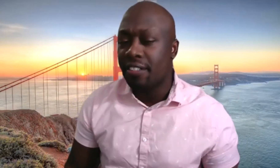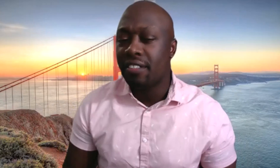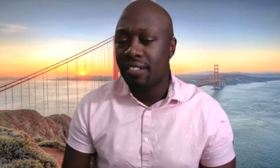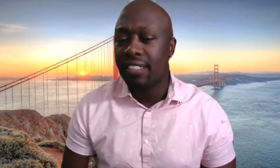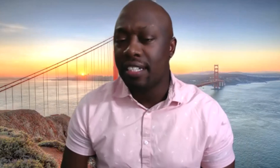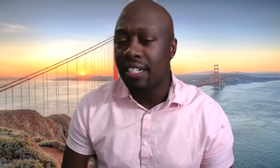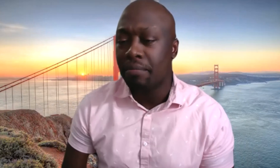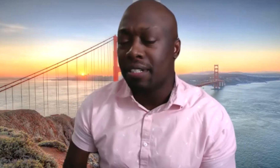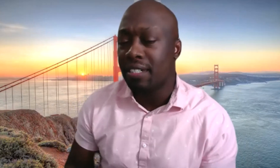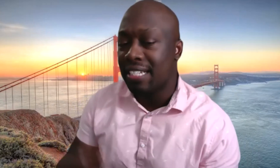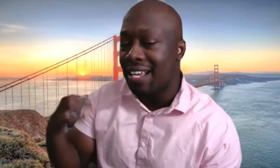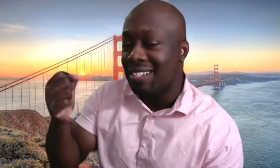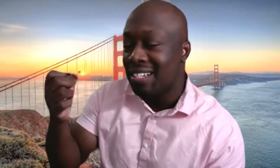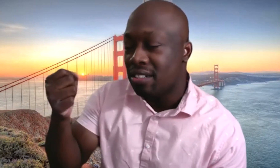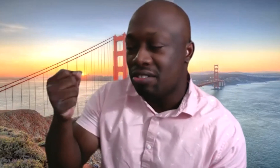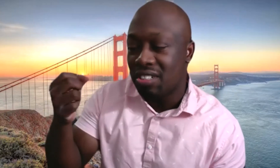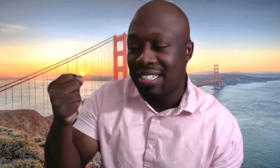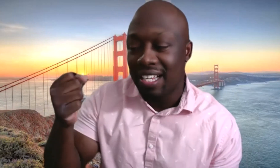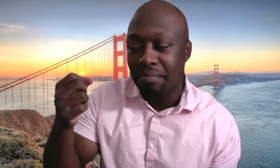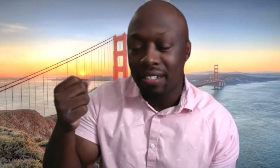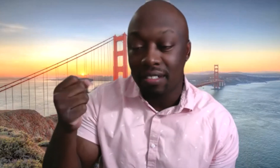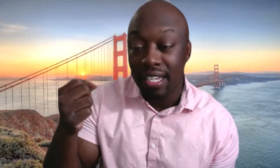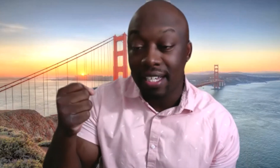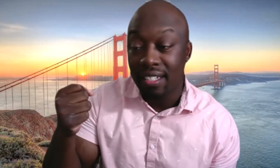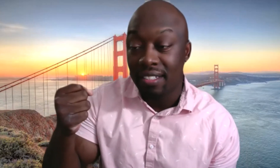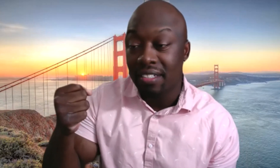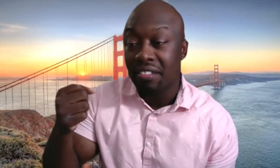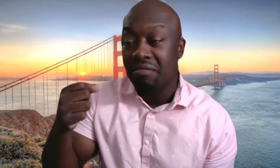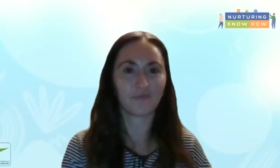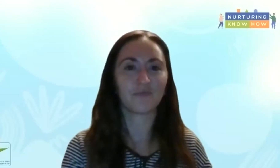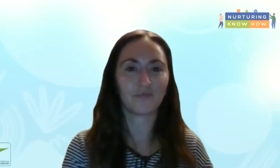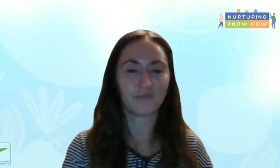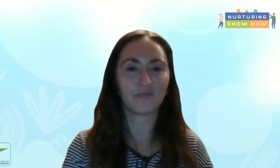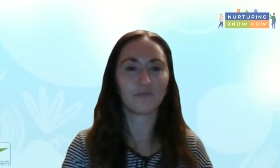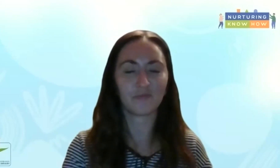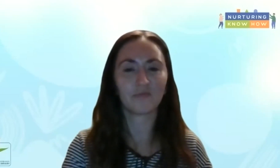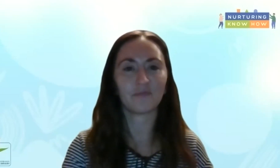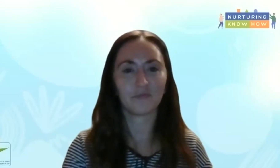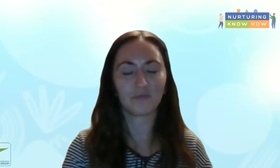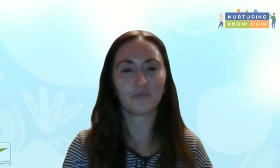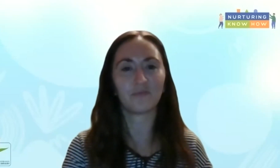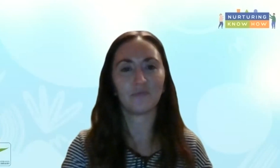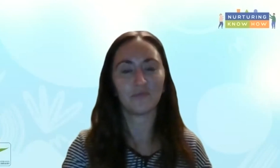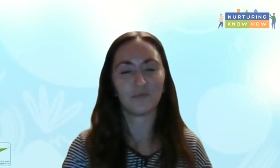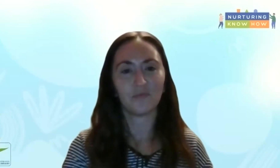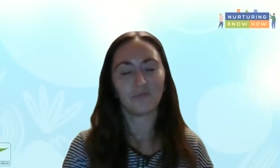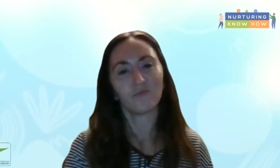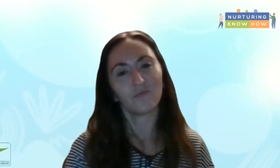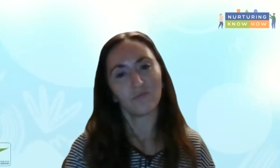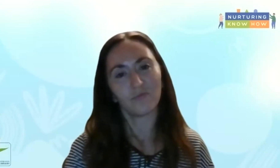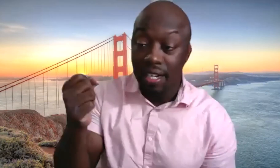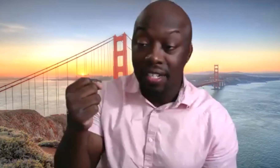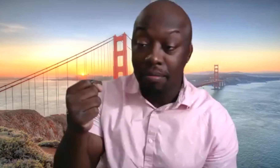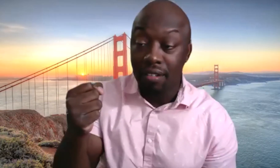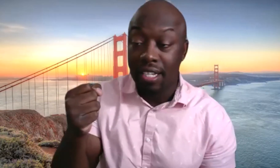later. That's later. Okay. Because it's usually the MILK, and then the 7 months,